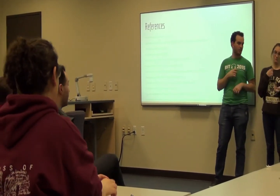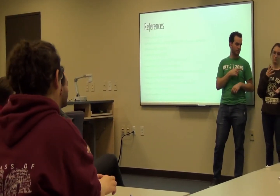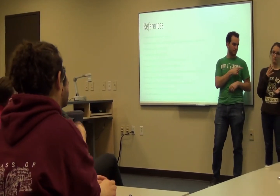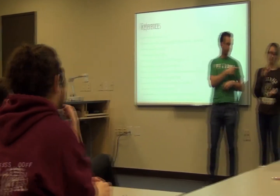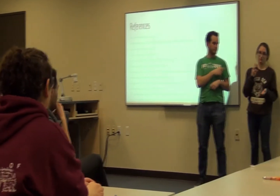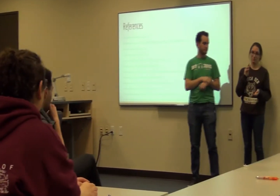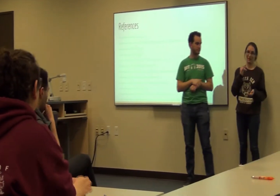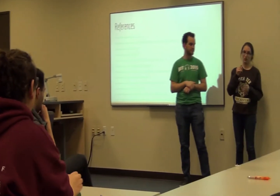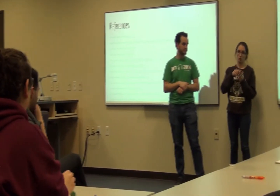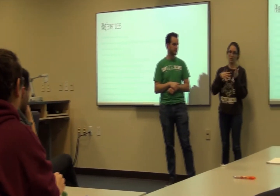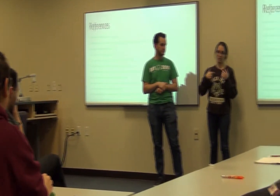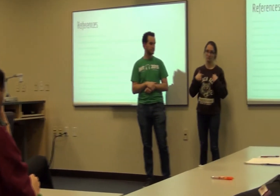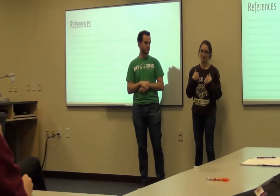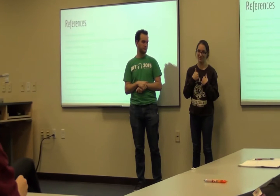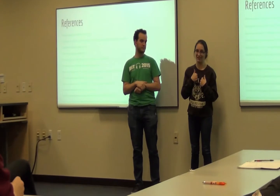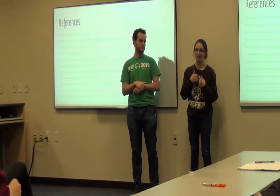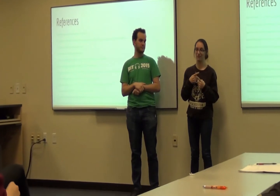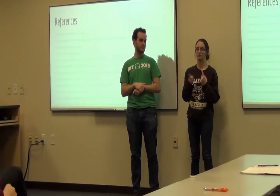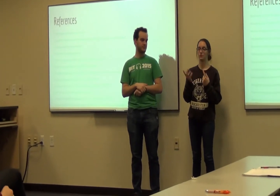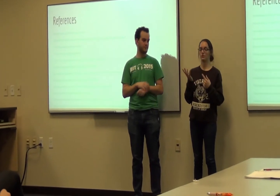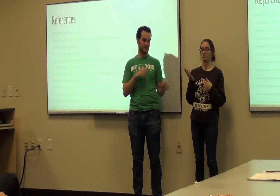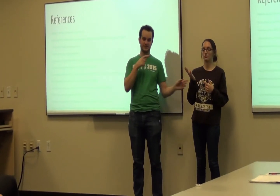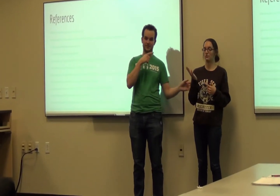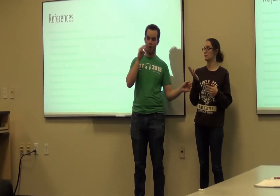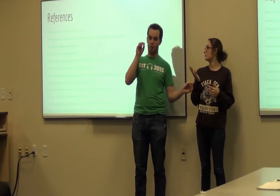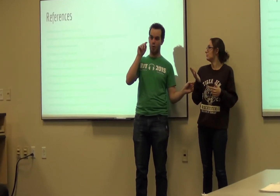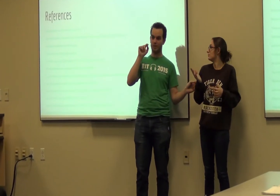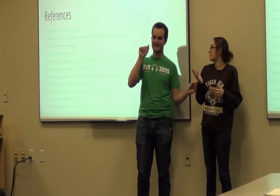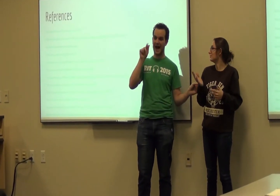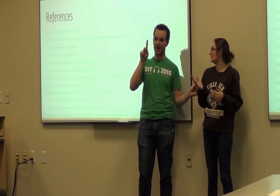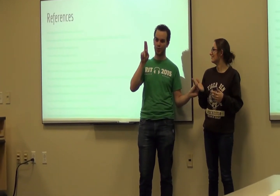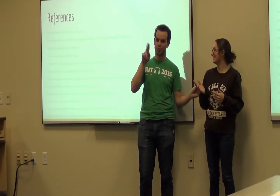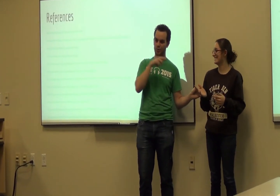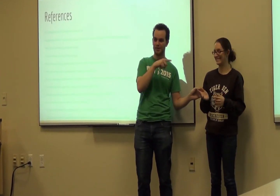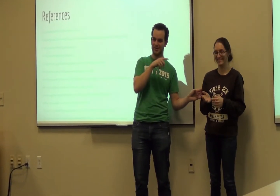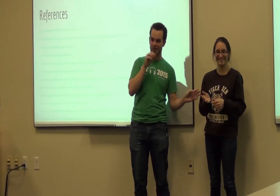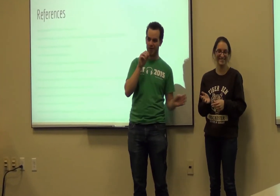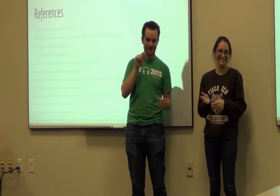now? For me, I read a lot of manga. Yeah, she's an otaku.